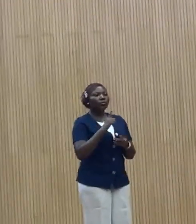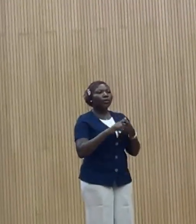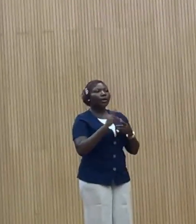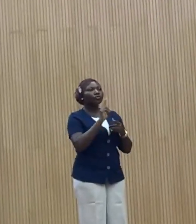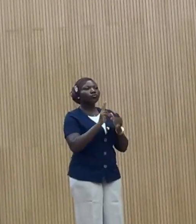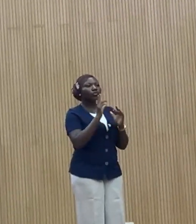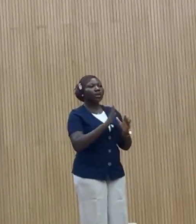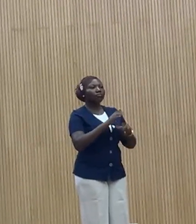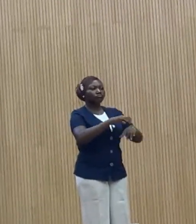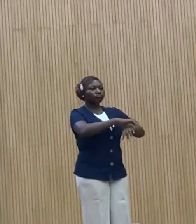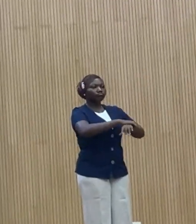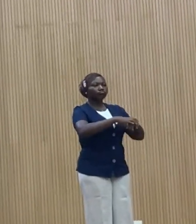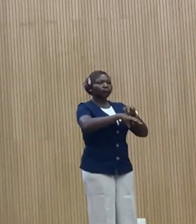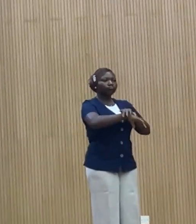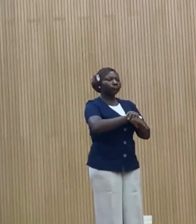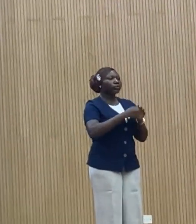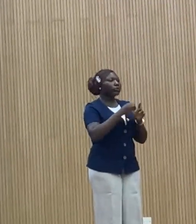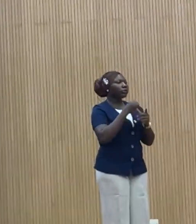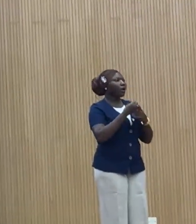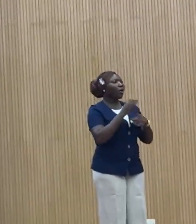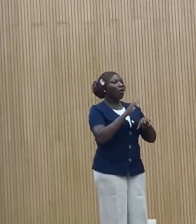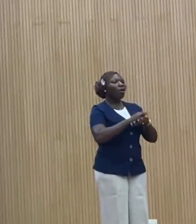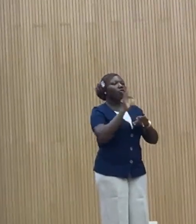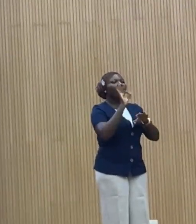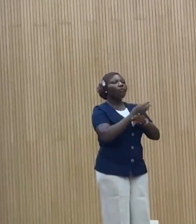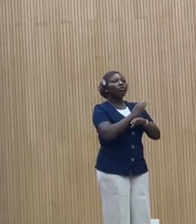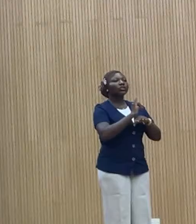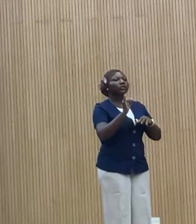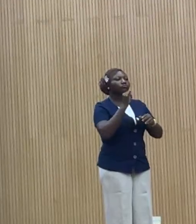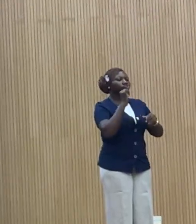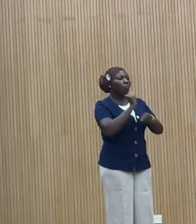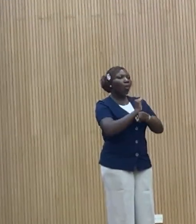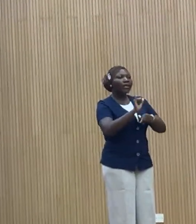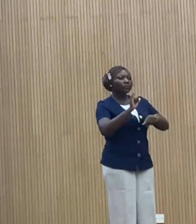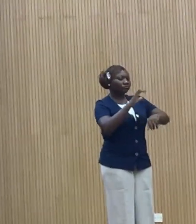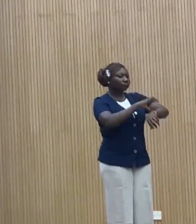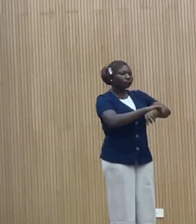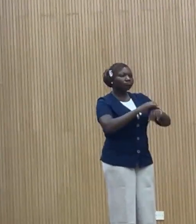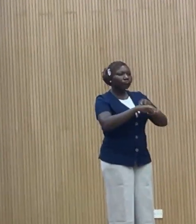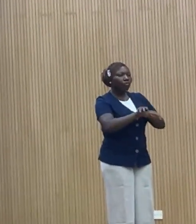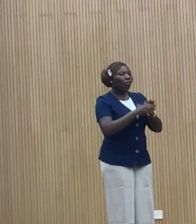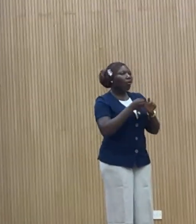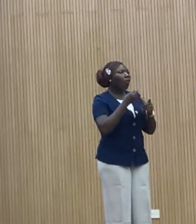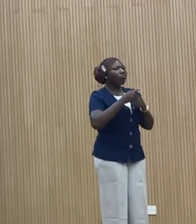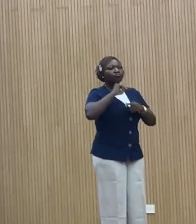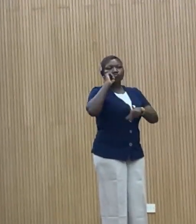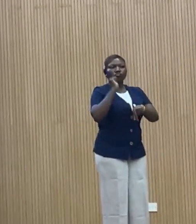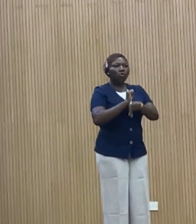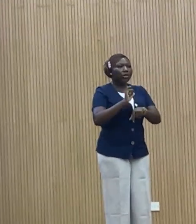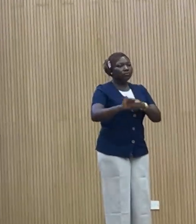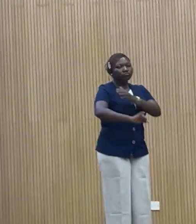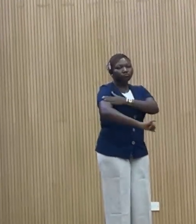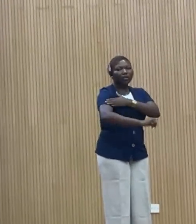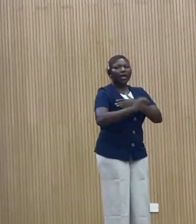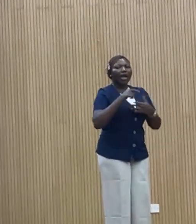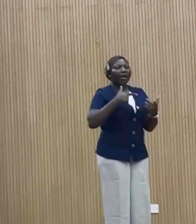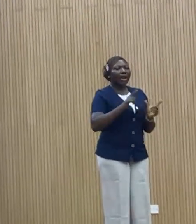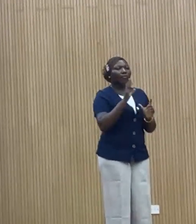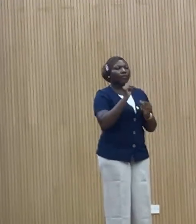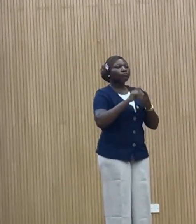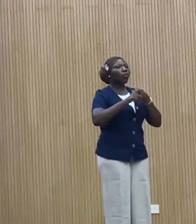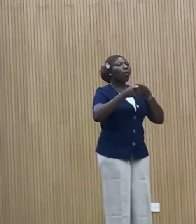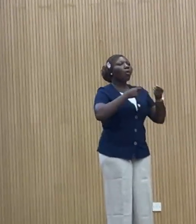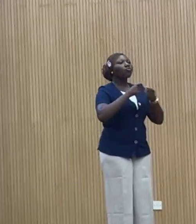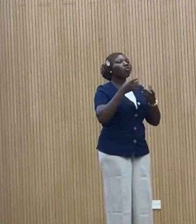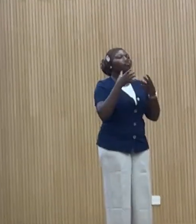on, either on a functioning limb or on a residual limb, allows them to use their movements and gestures to control software. So instead